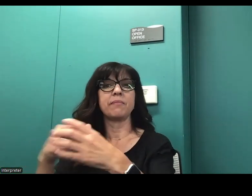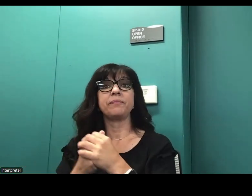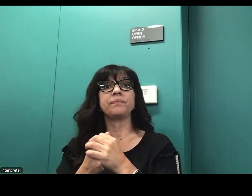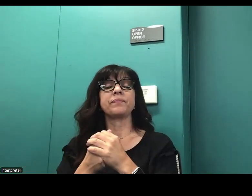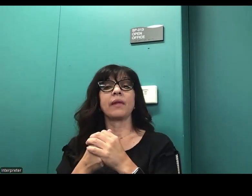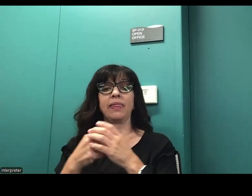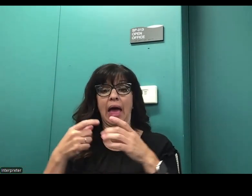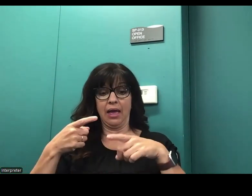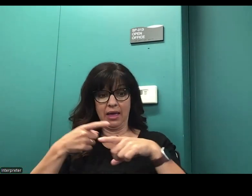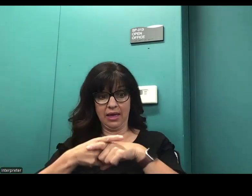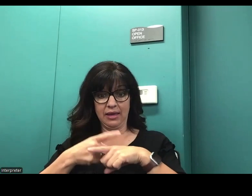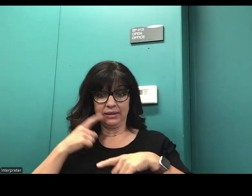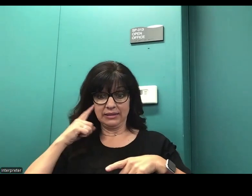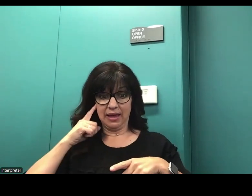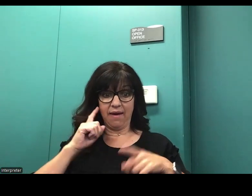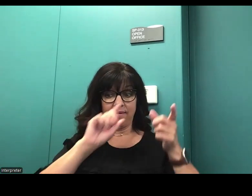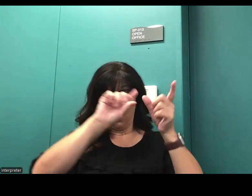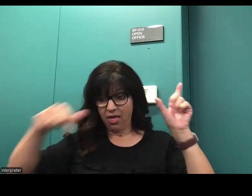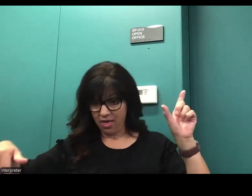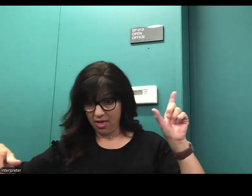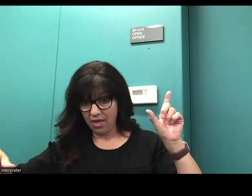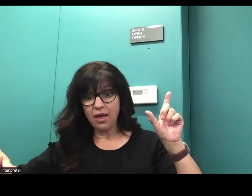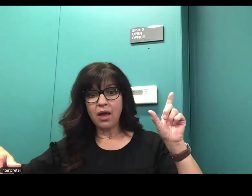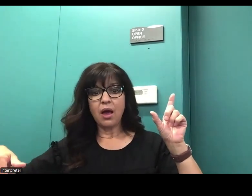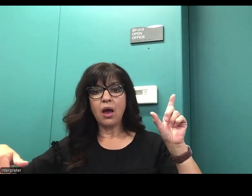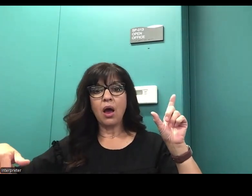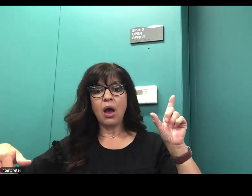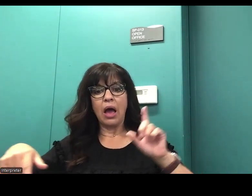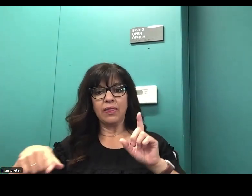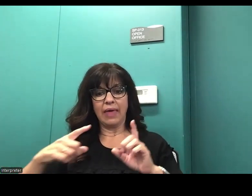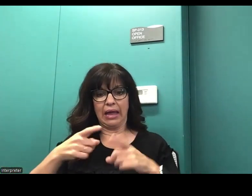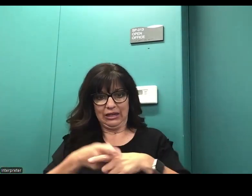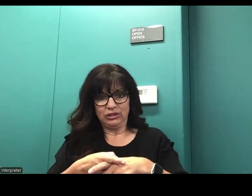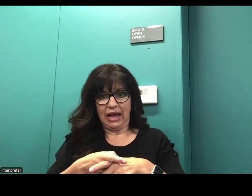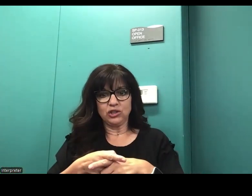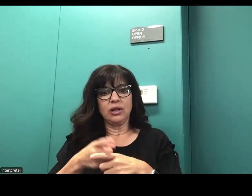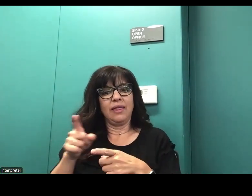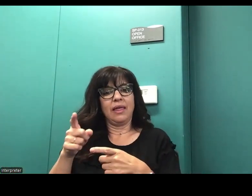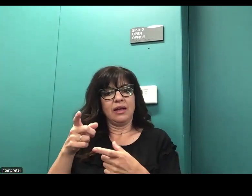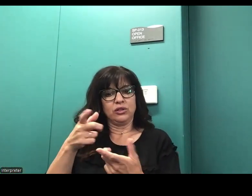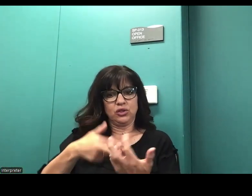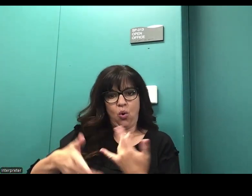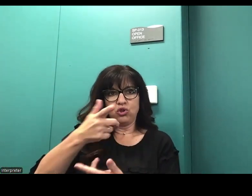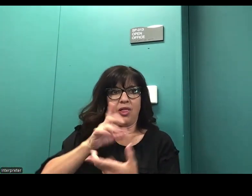the intersection of their deaf and LGBTQ plus identities as a source of social